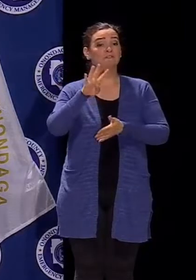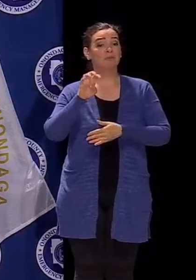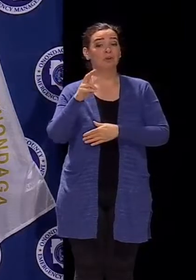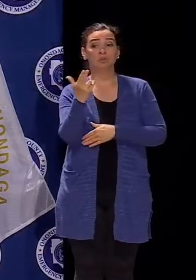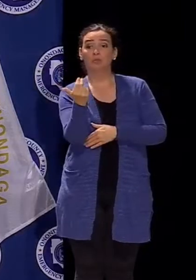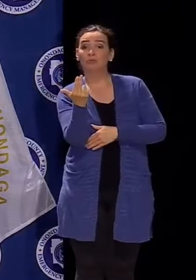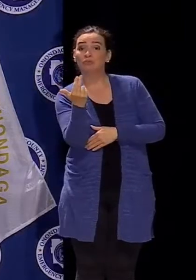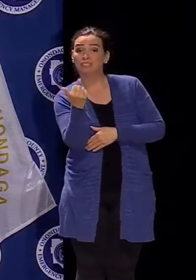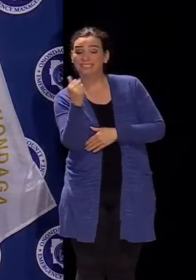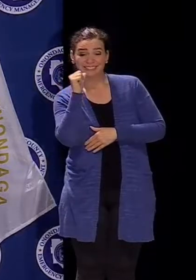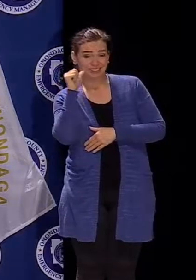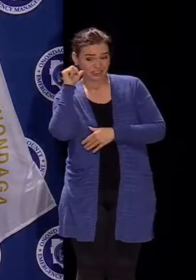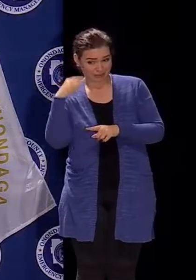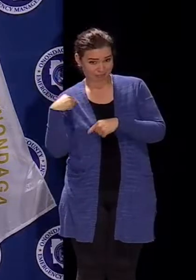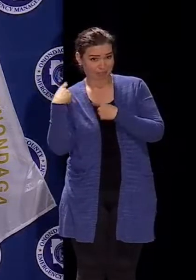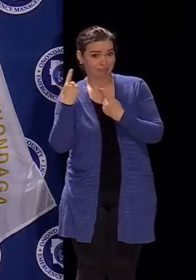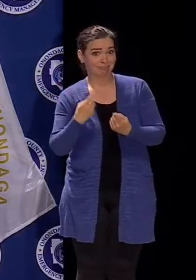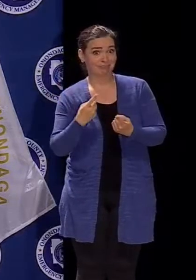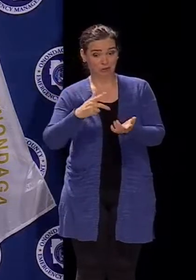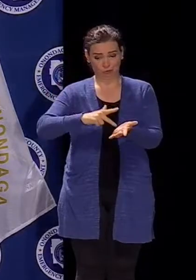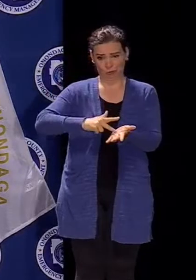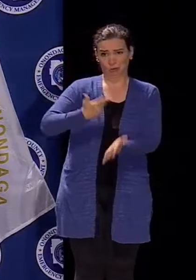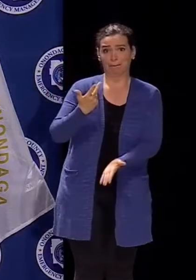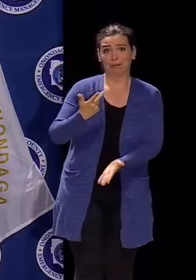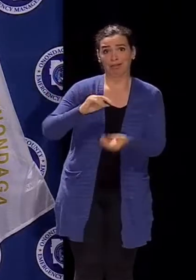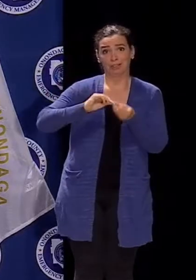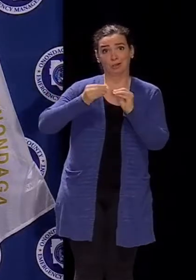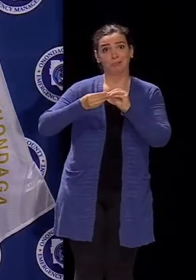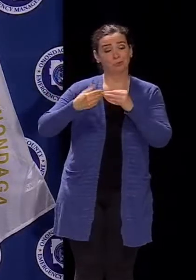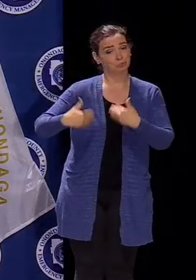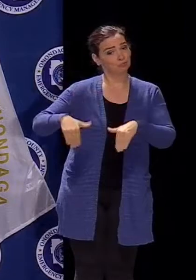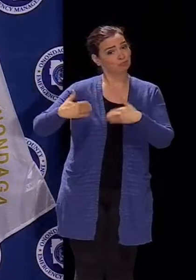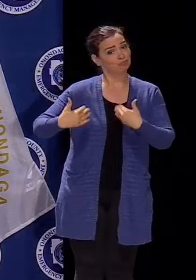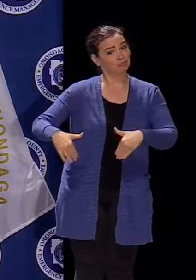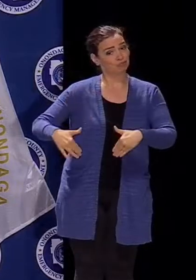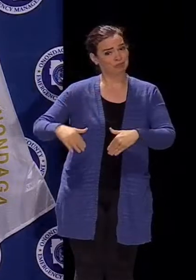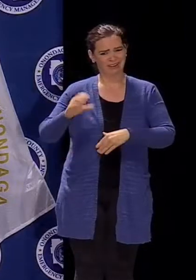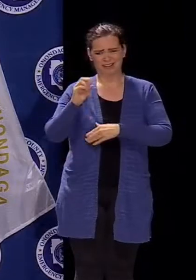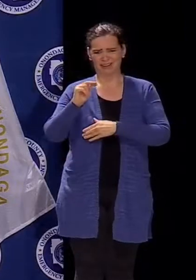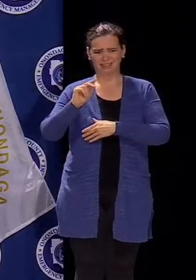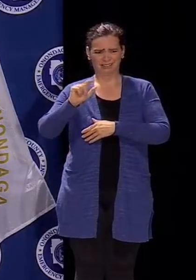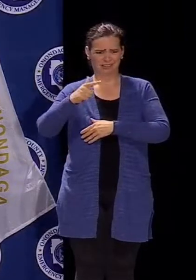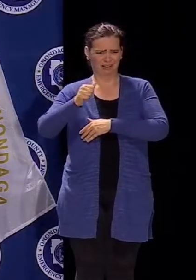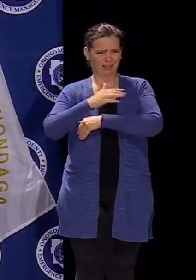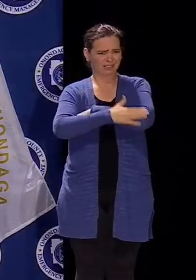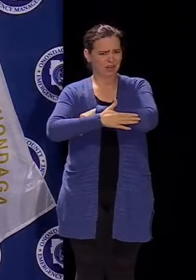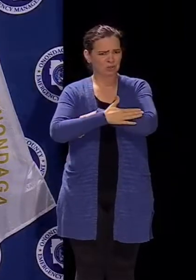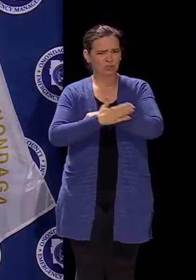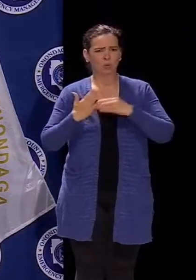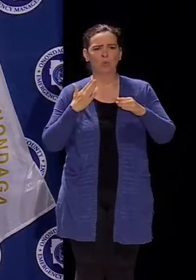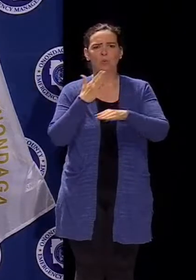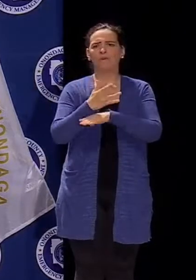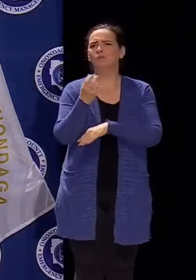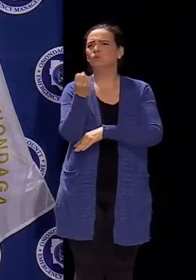2,413, triple the amount needed. In Onondaga County, we did over 1,200 tests